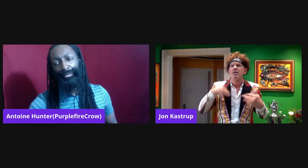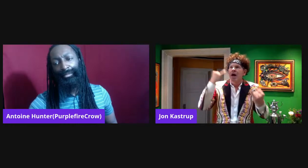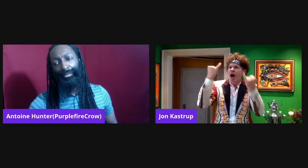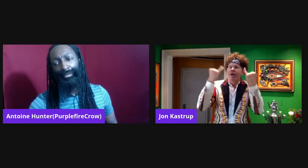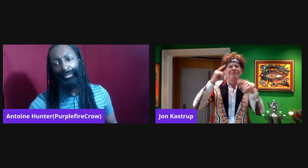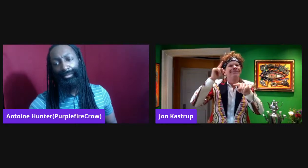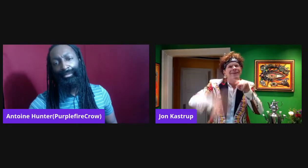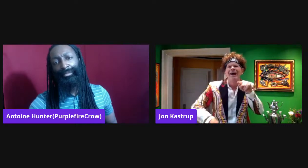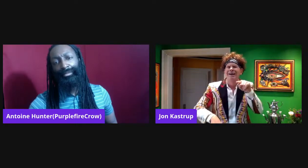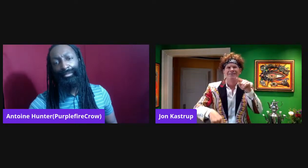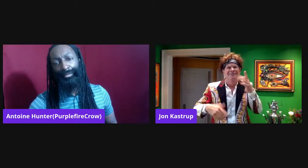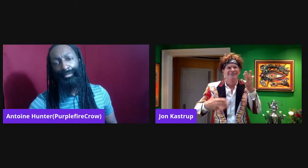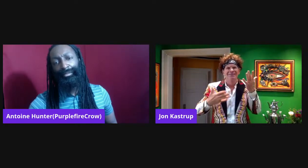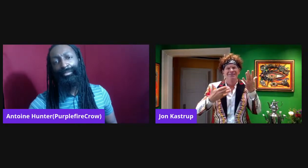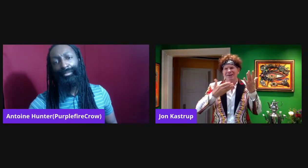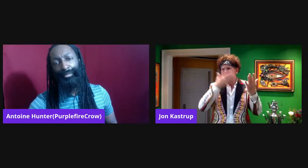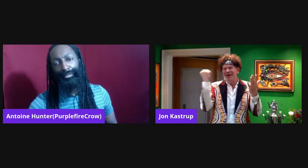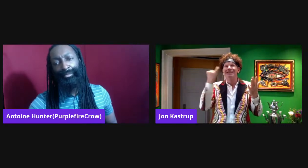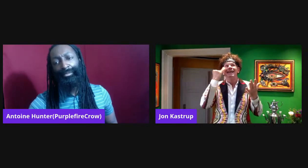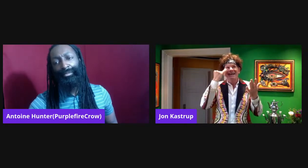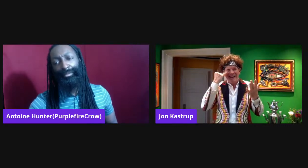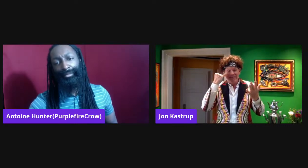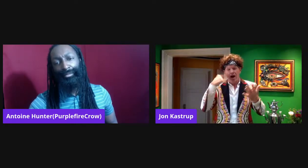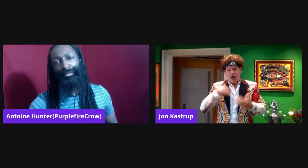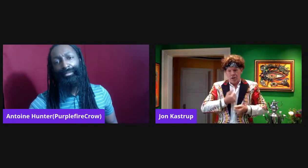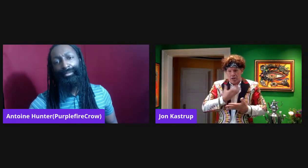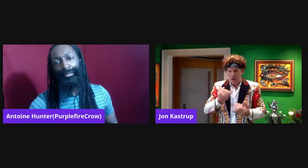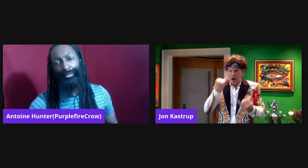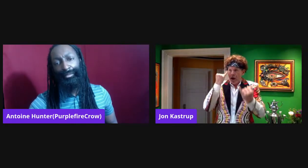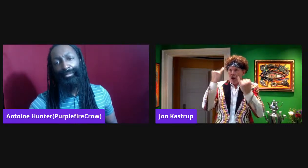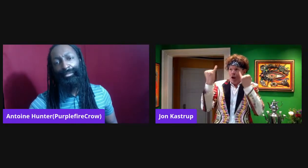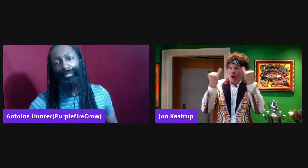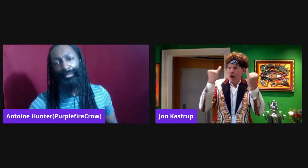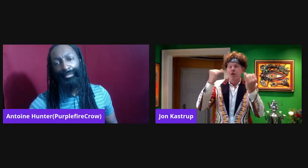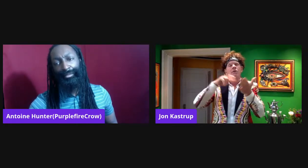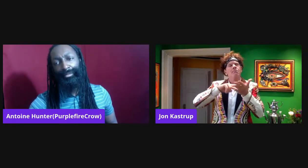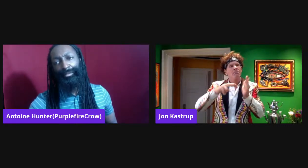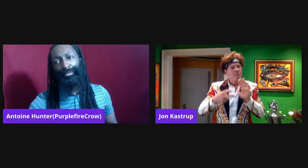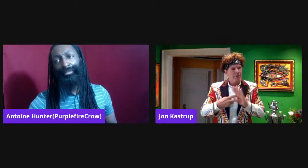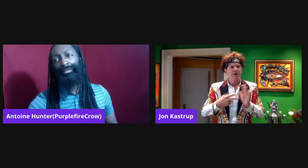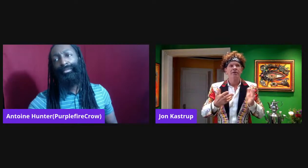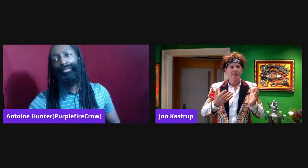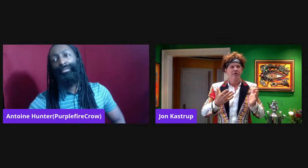You know, I was stuck in a world where I couldn't imagine, couldn't express myself.